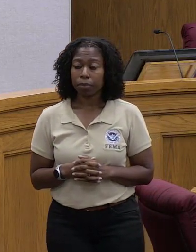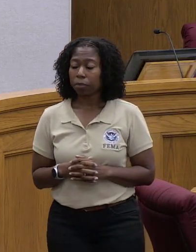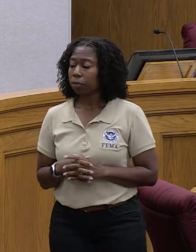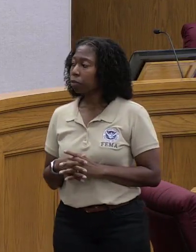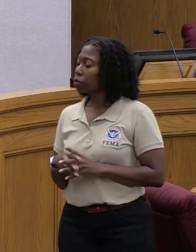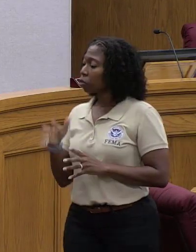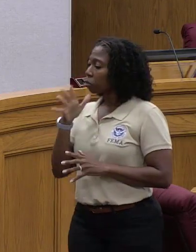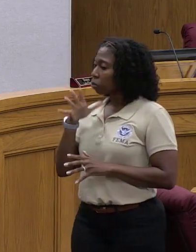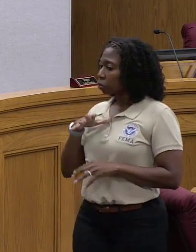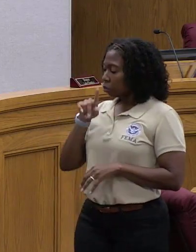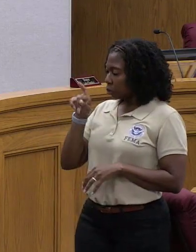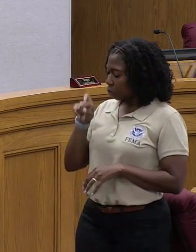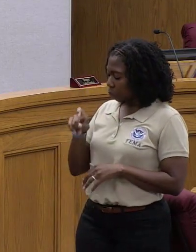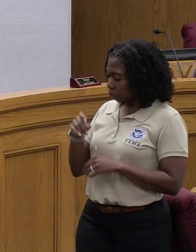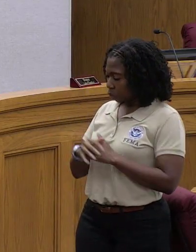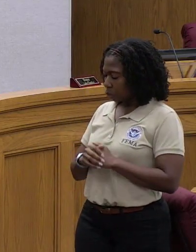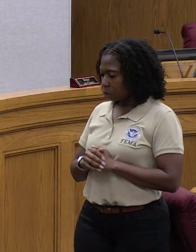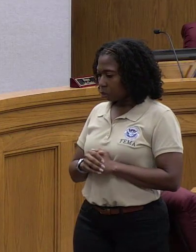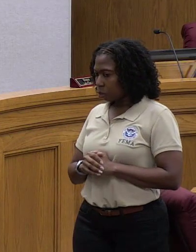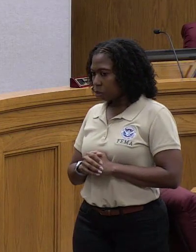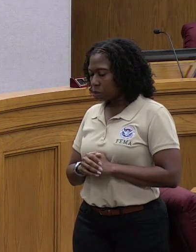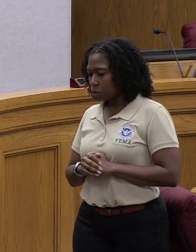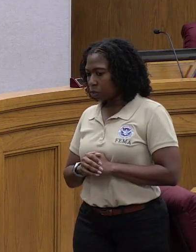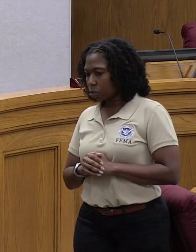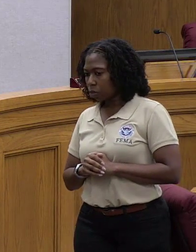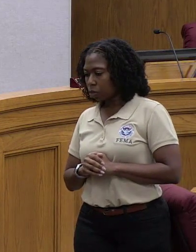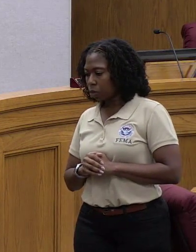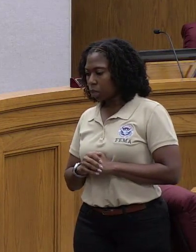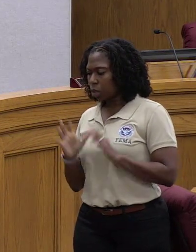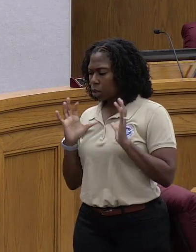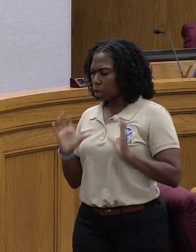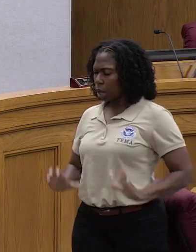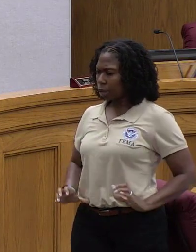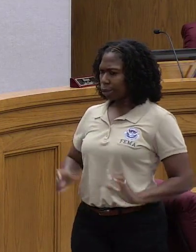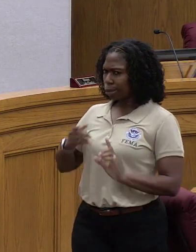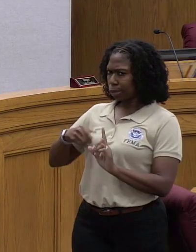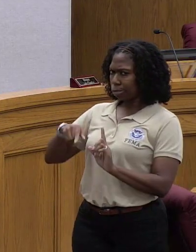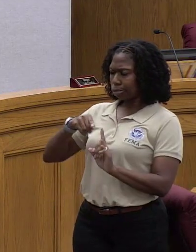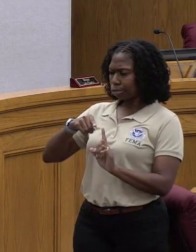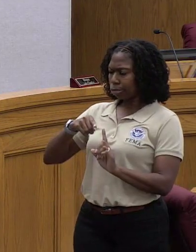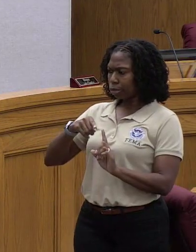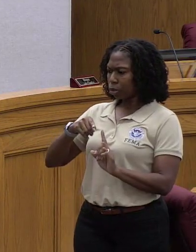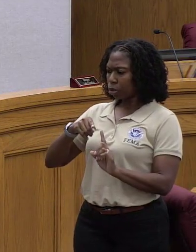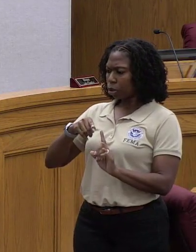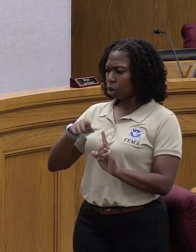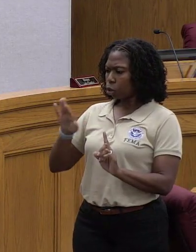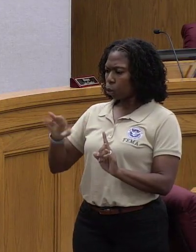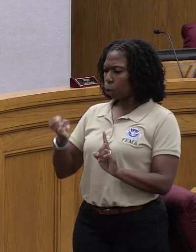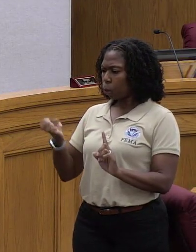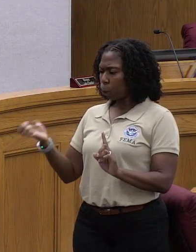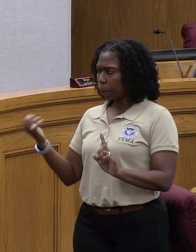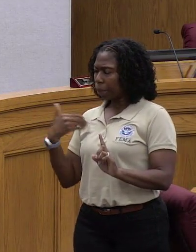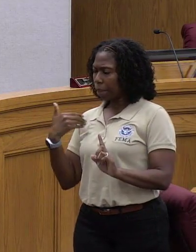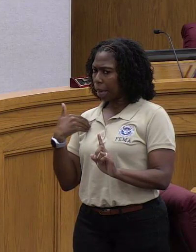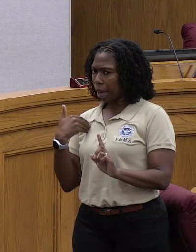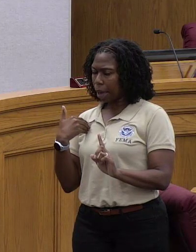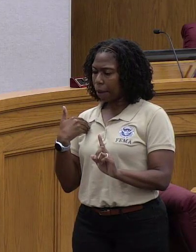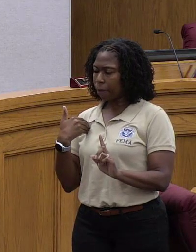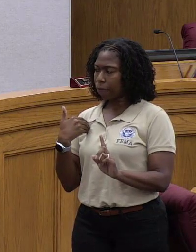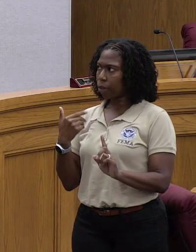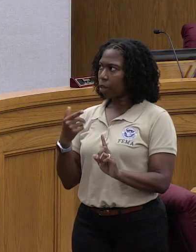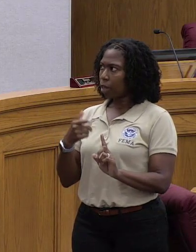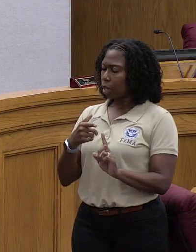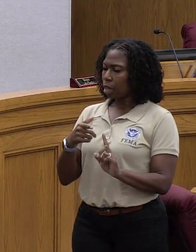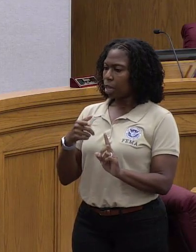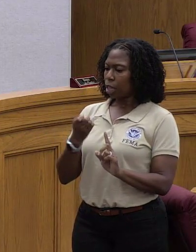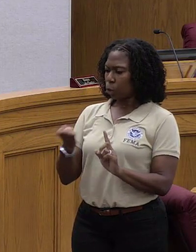What will happen to customers who had some of your equipment in their residence and it was destroyed